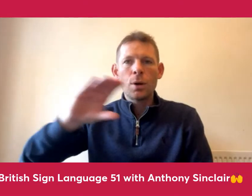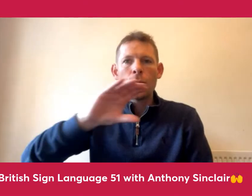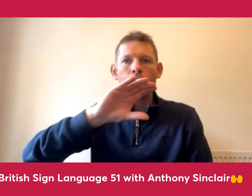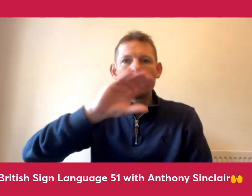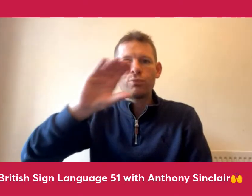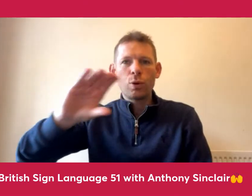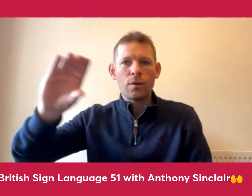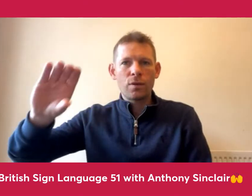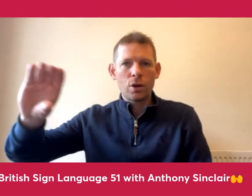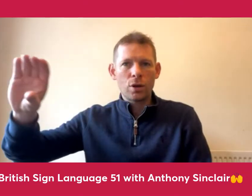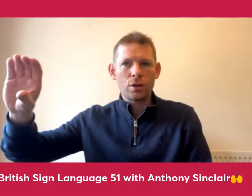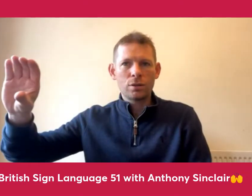Provence,